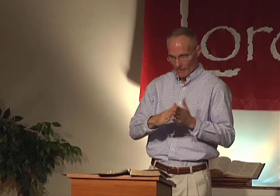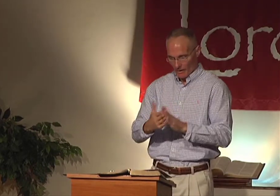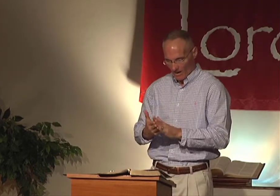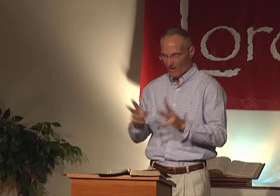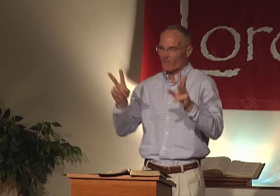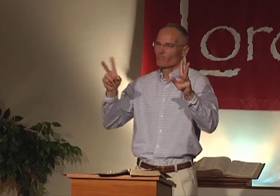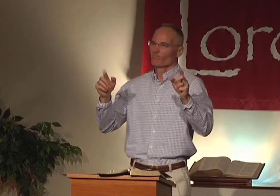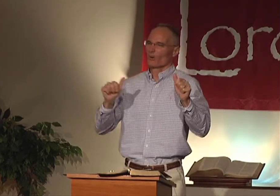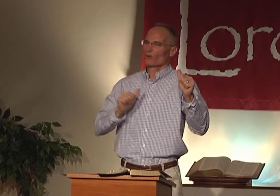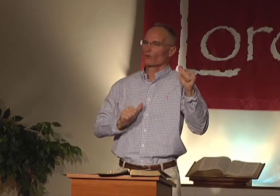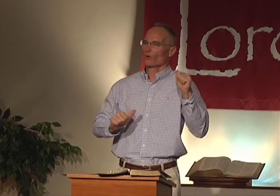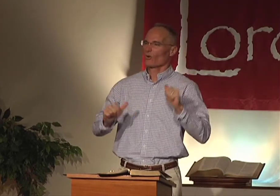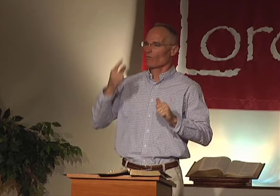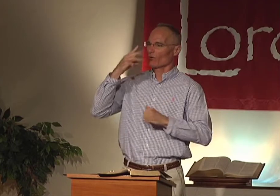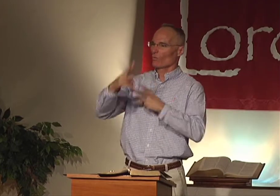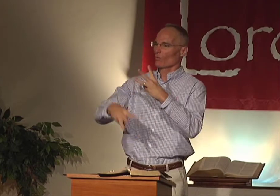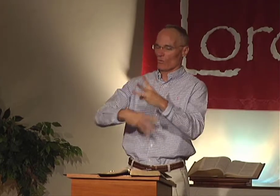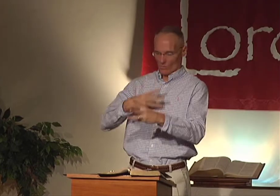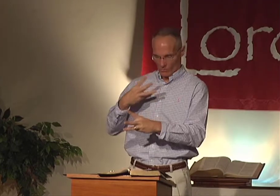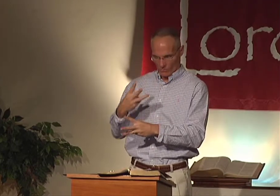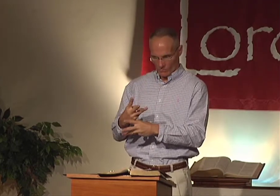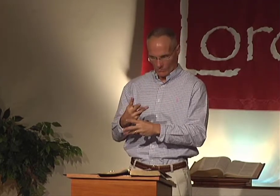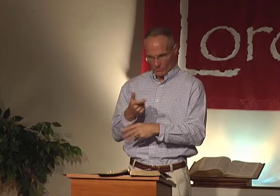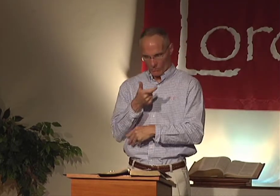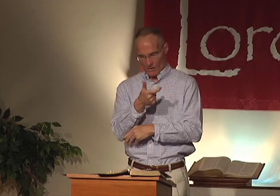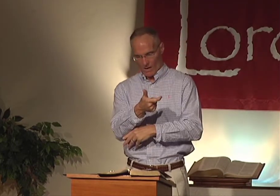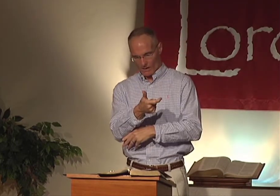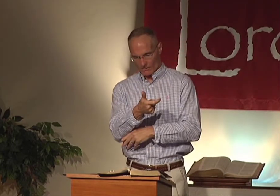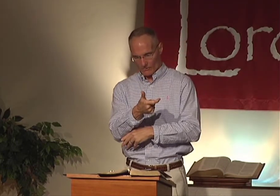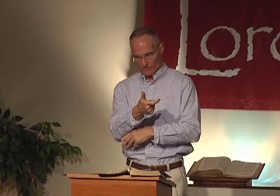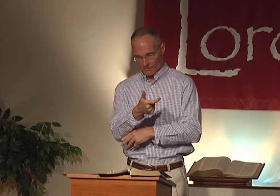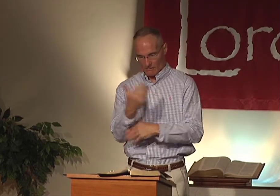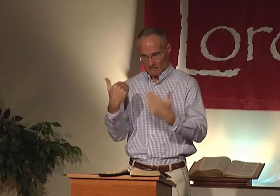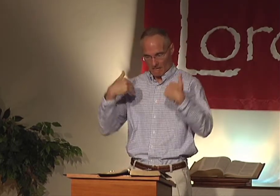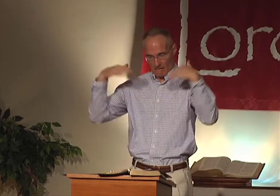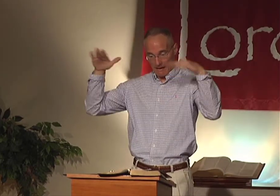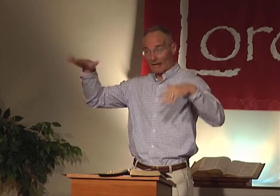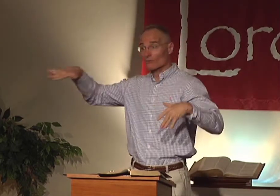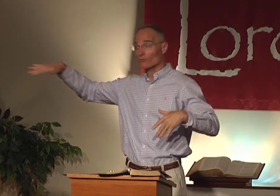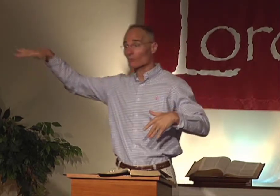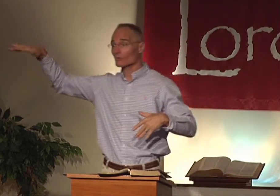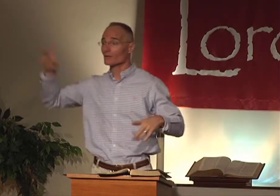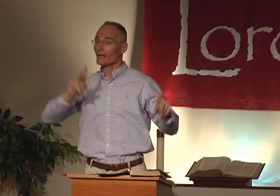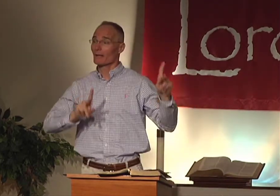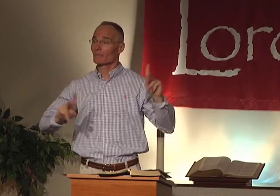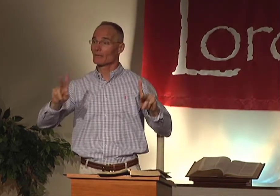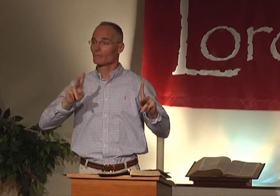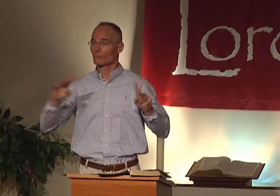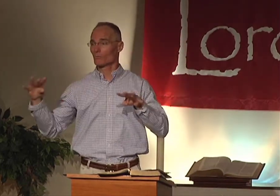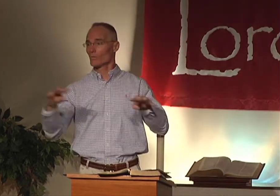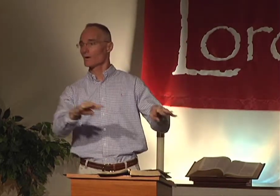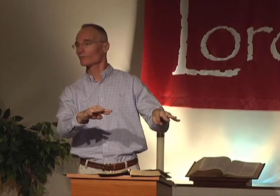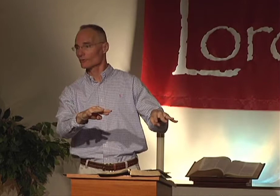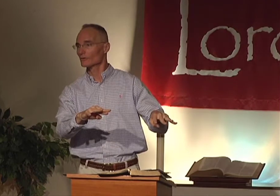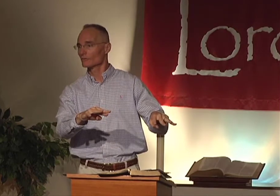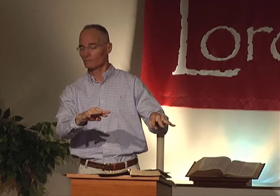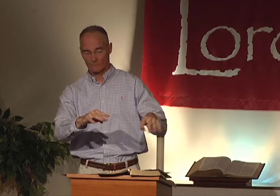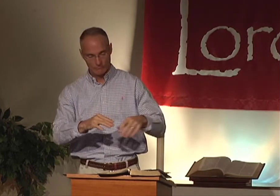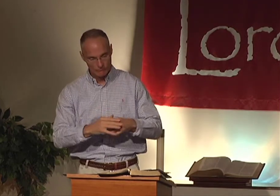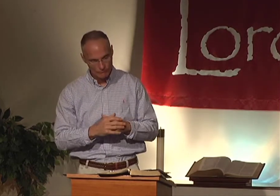because we have become like a spectacle for the world, to angels and to people to